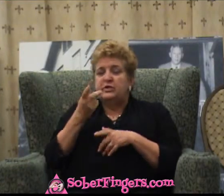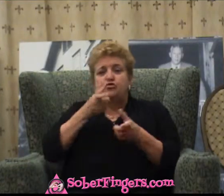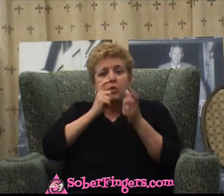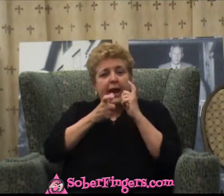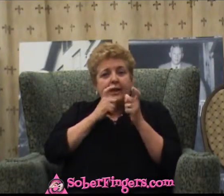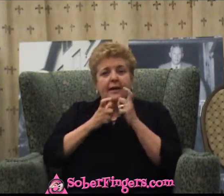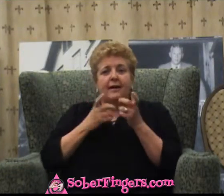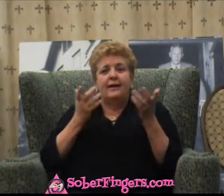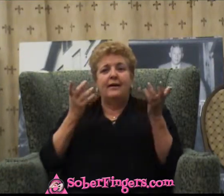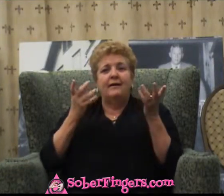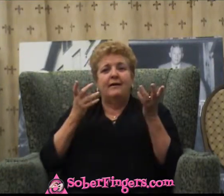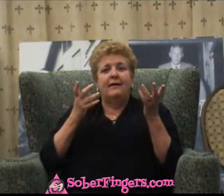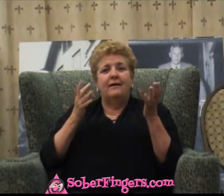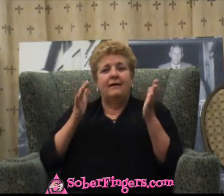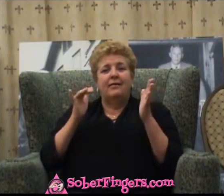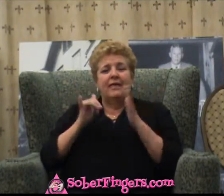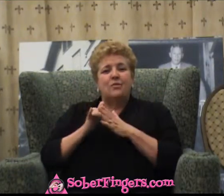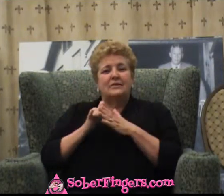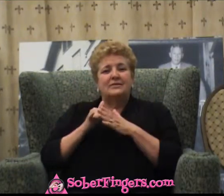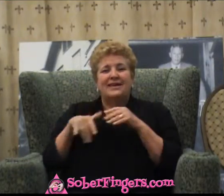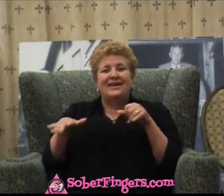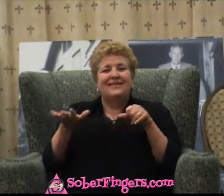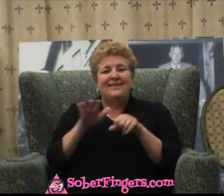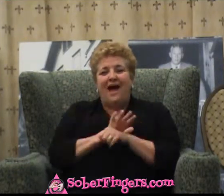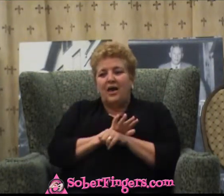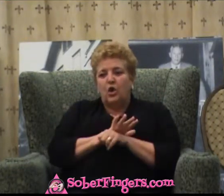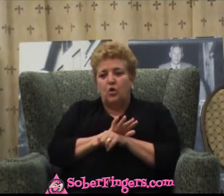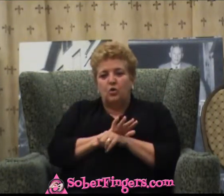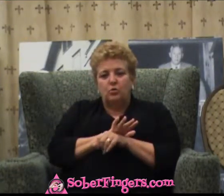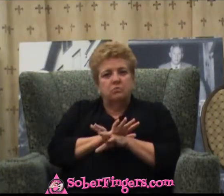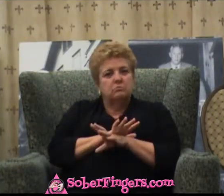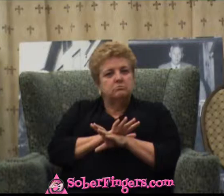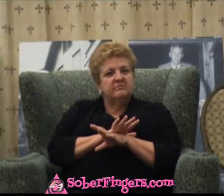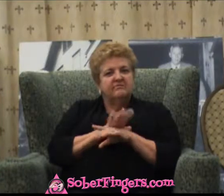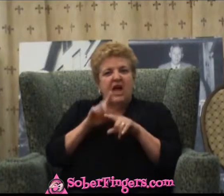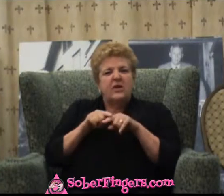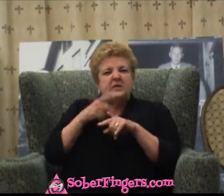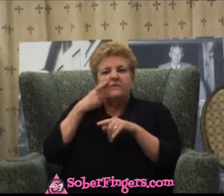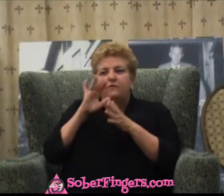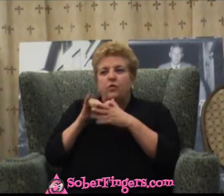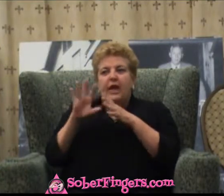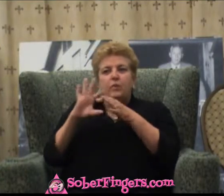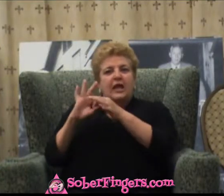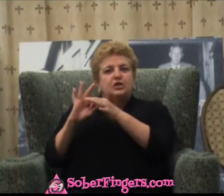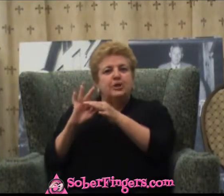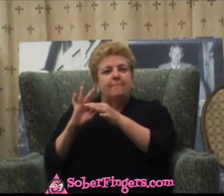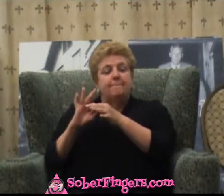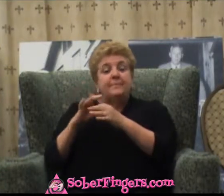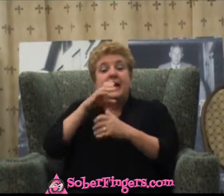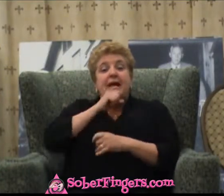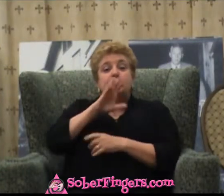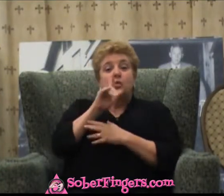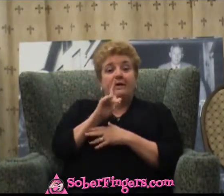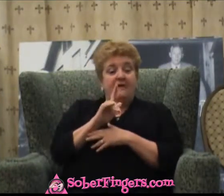entire basis of the relationship that I had with this man. When I was 25 years old, still living at home, still paying $20 a week